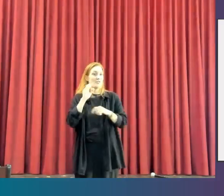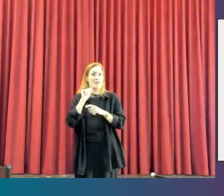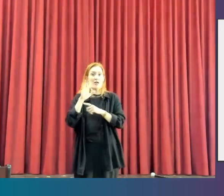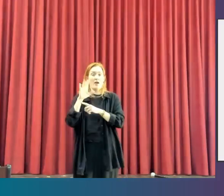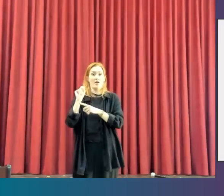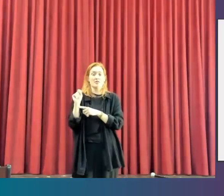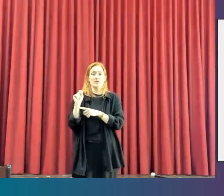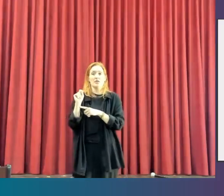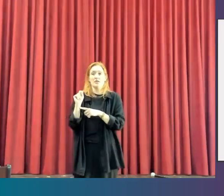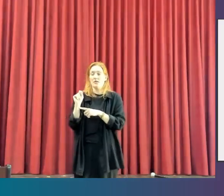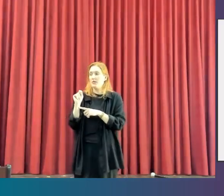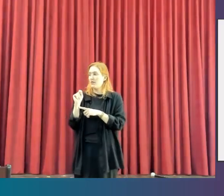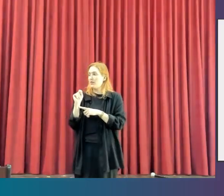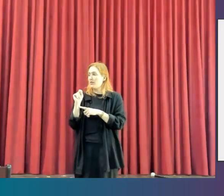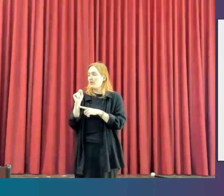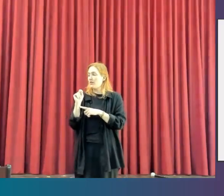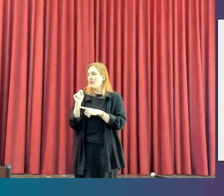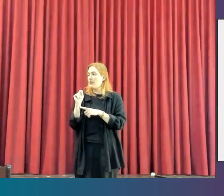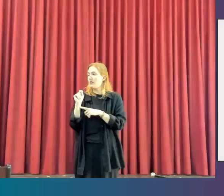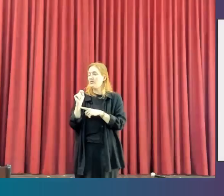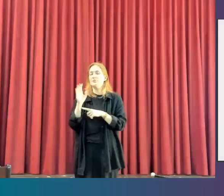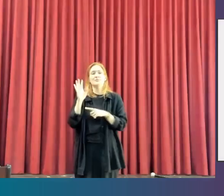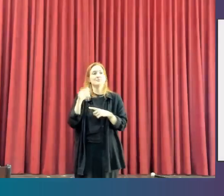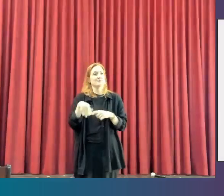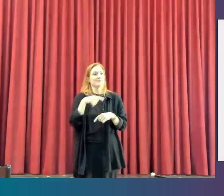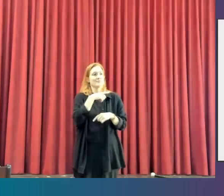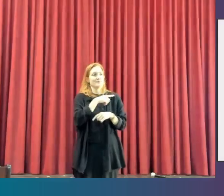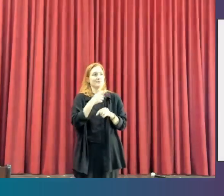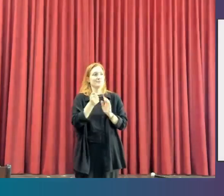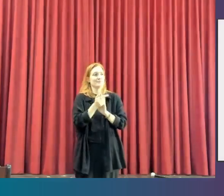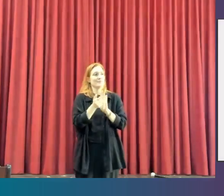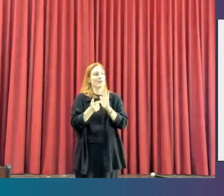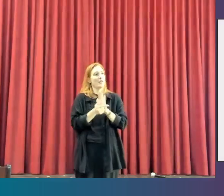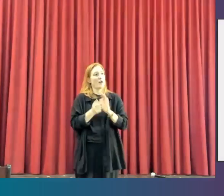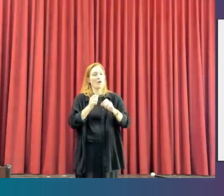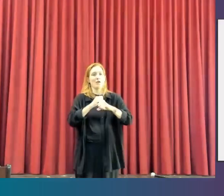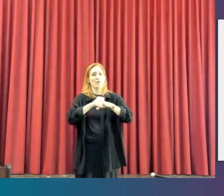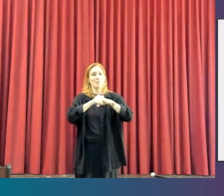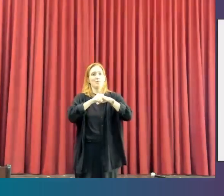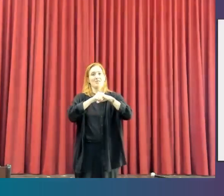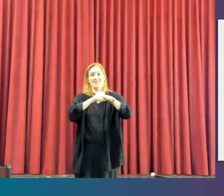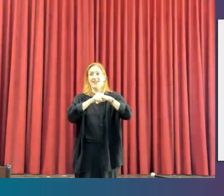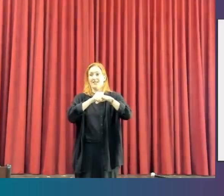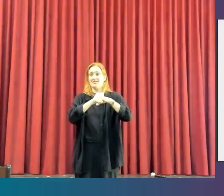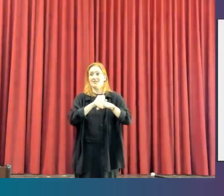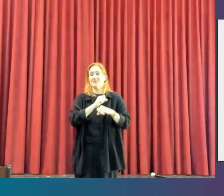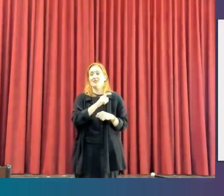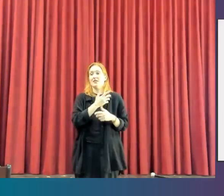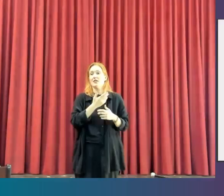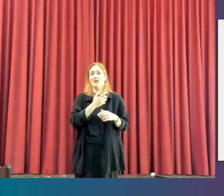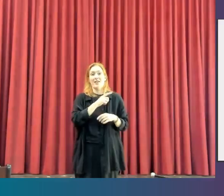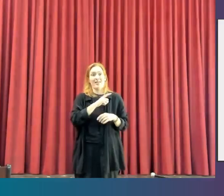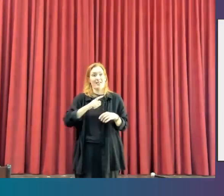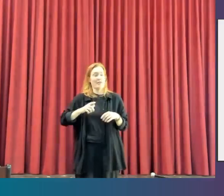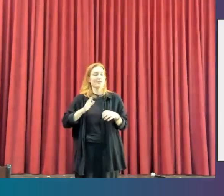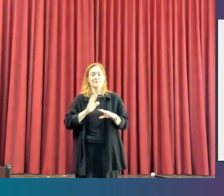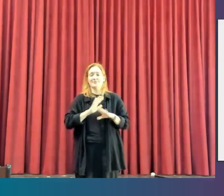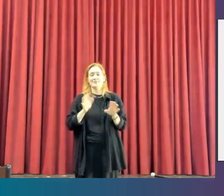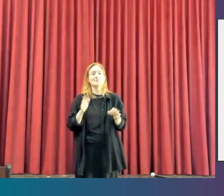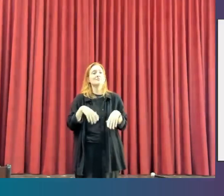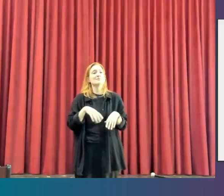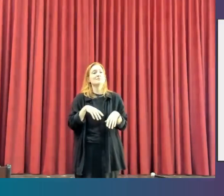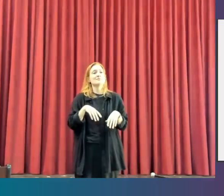law that prohibits landlords from reporting or even threatening